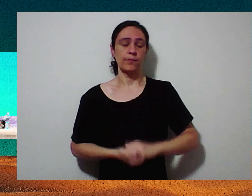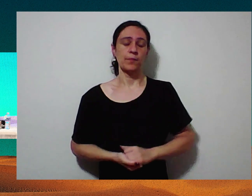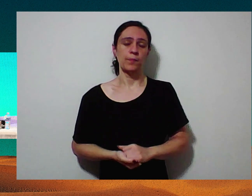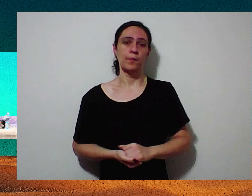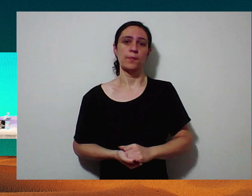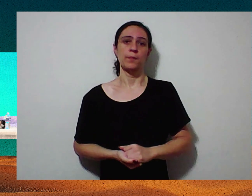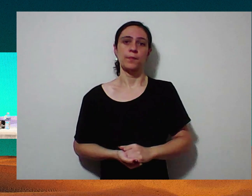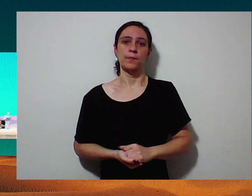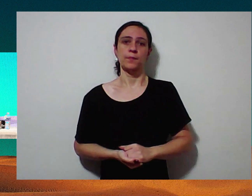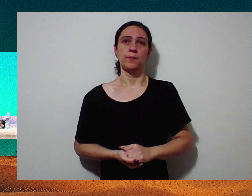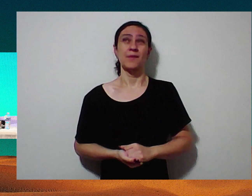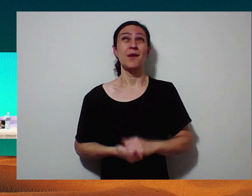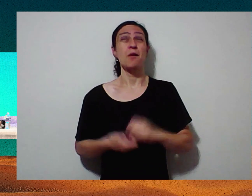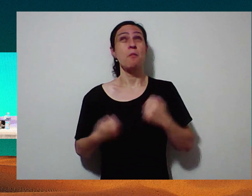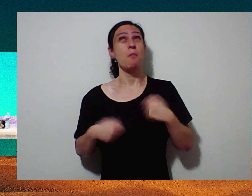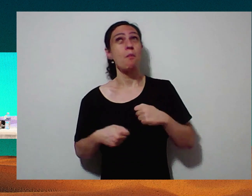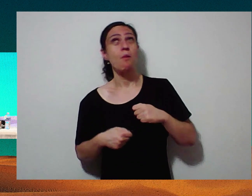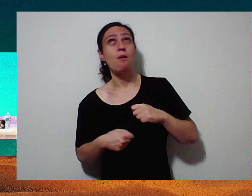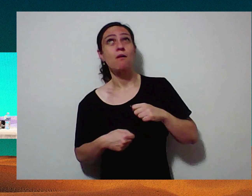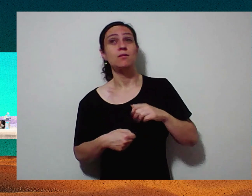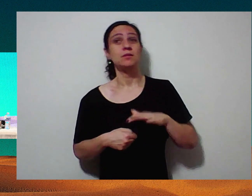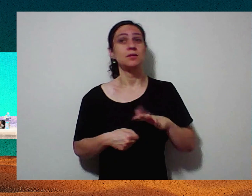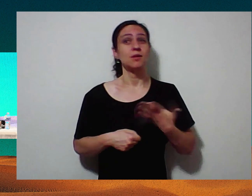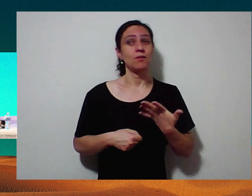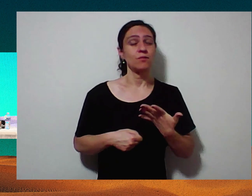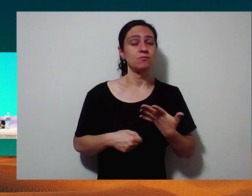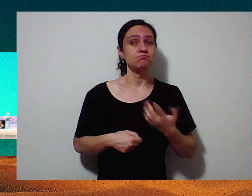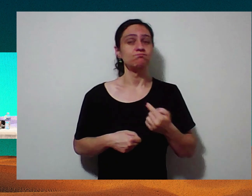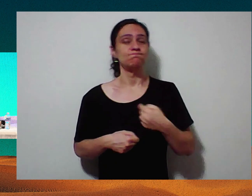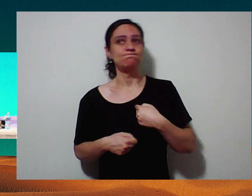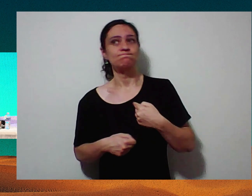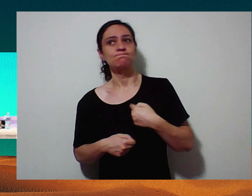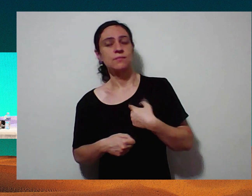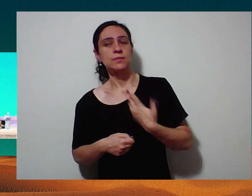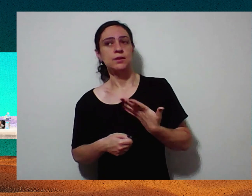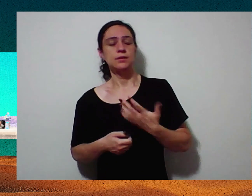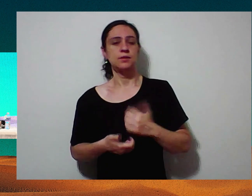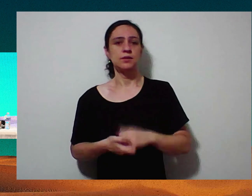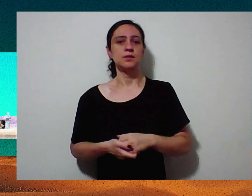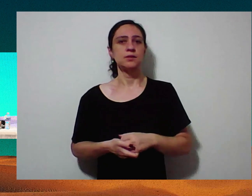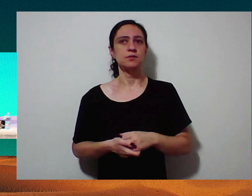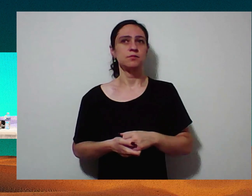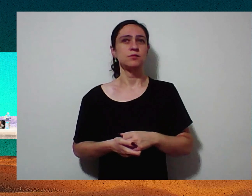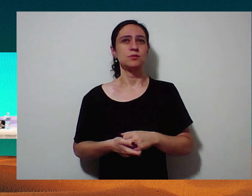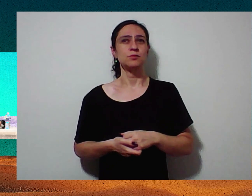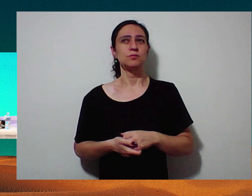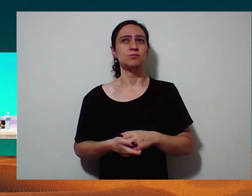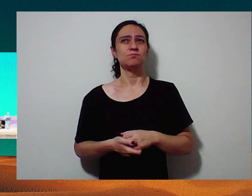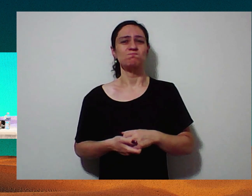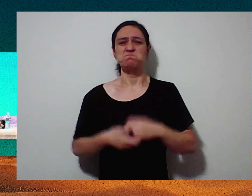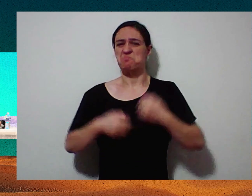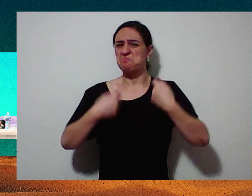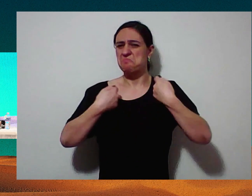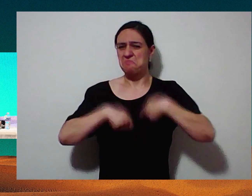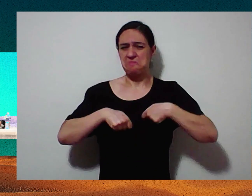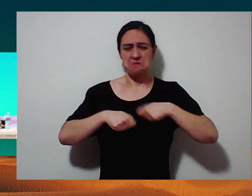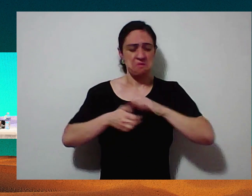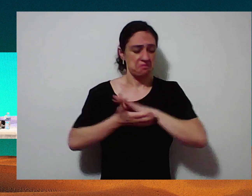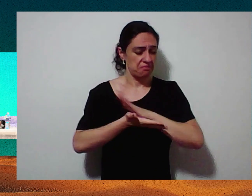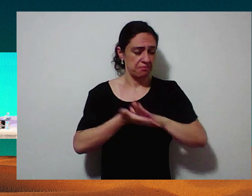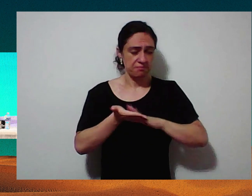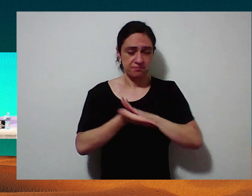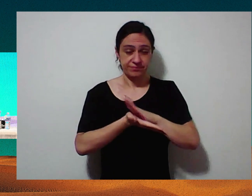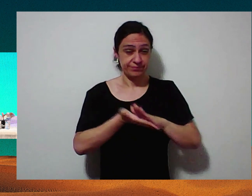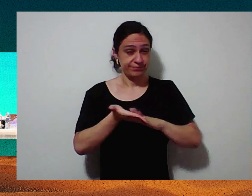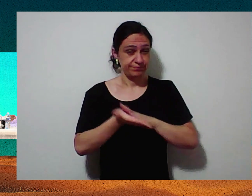ser que eu seja um que tem pouquíssima capacidade. Perhaps I am someone who has